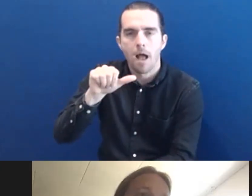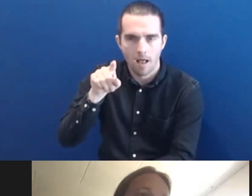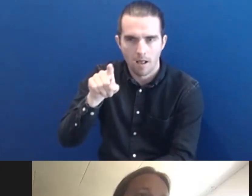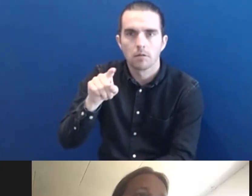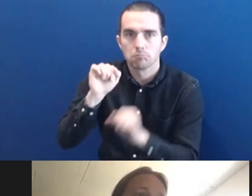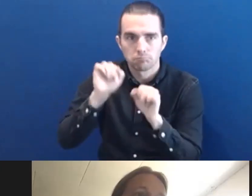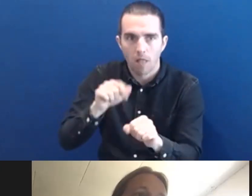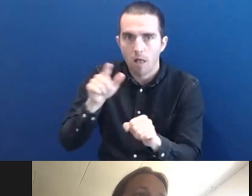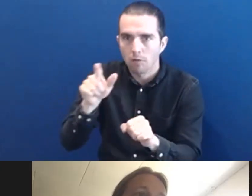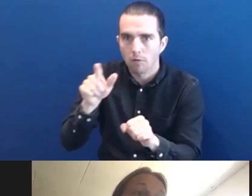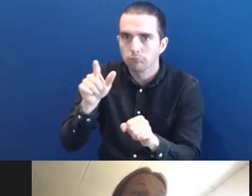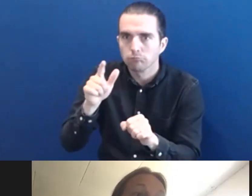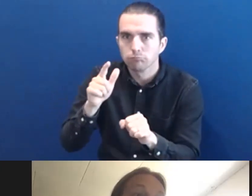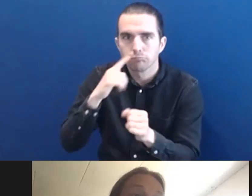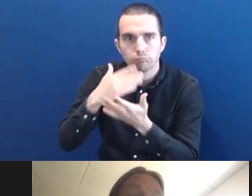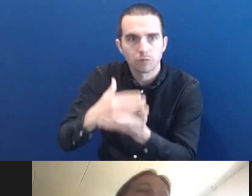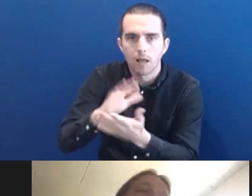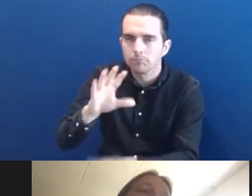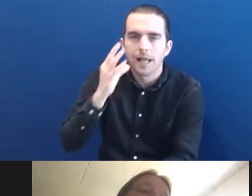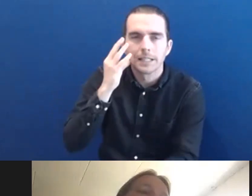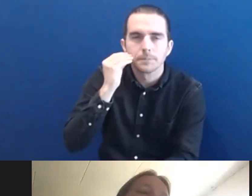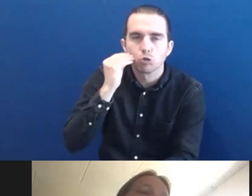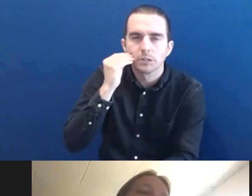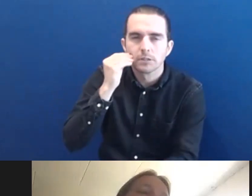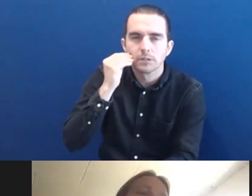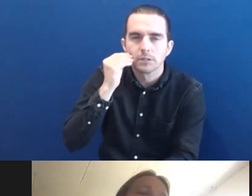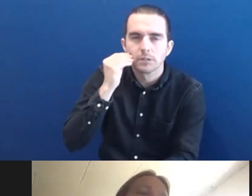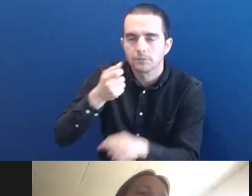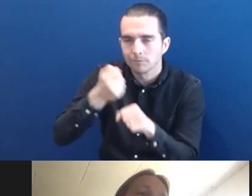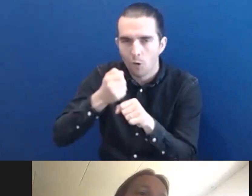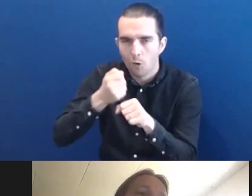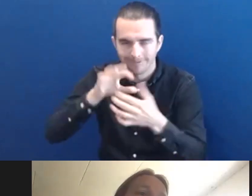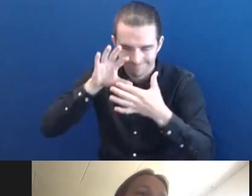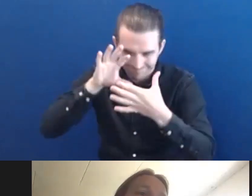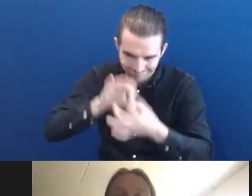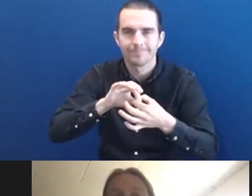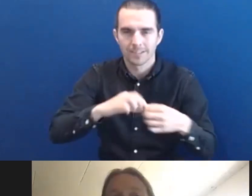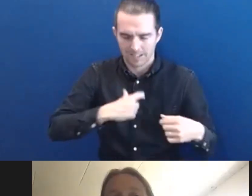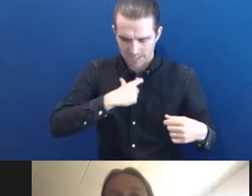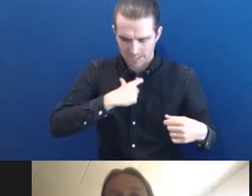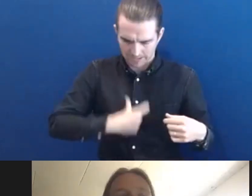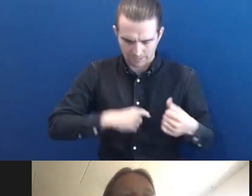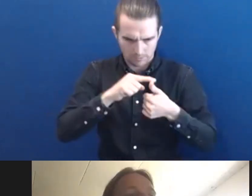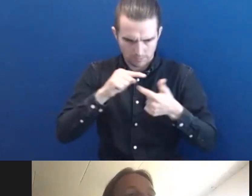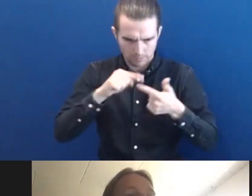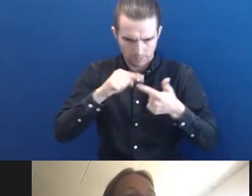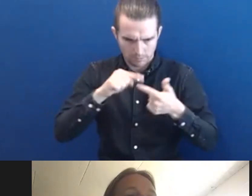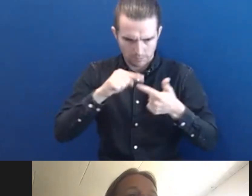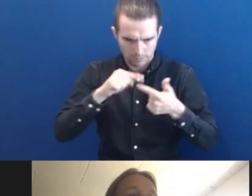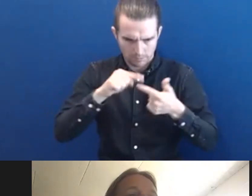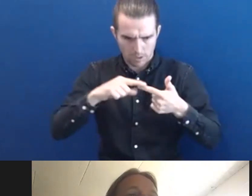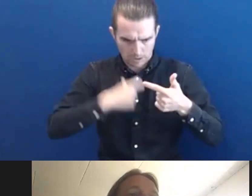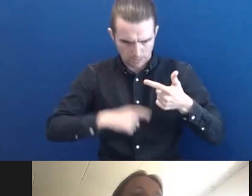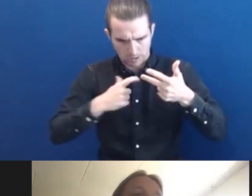your experience on working in the intersectionality, you already raised it in your introduction, what do you consider to be risks